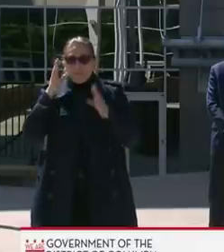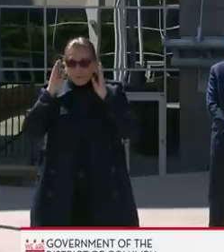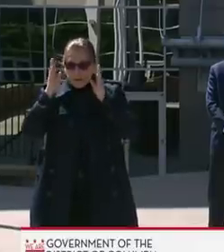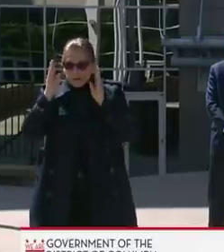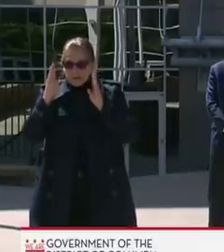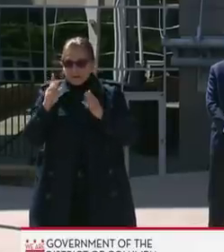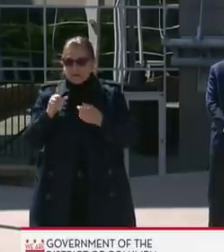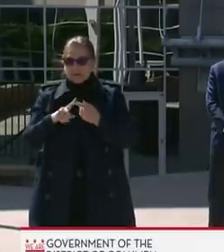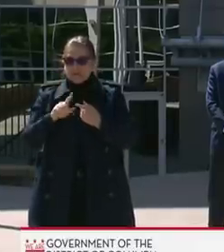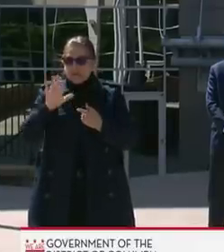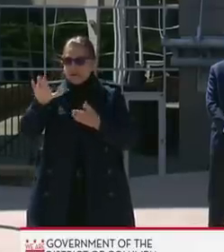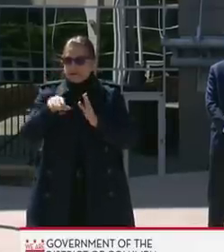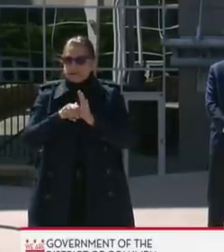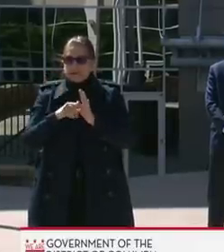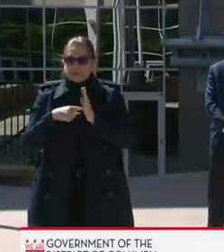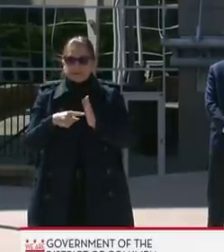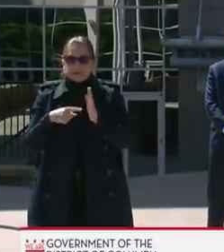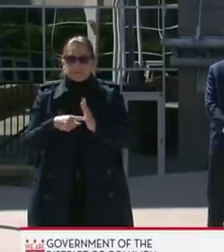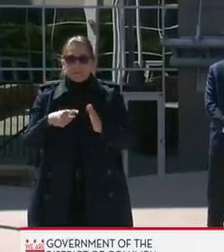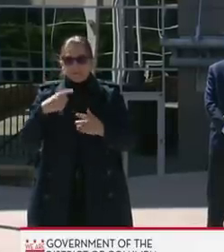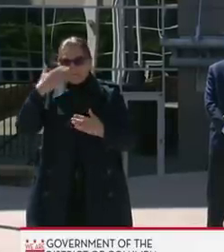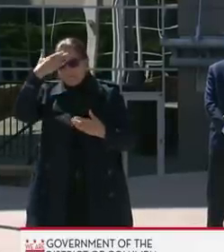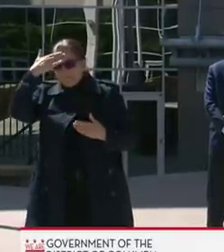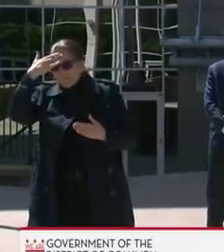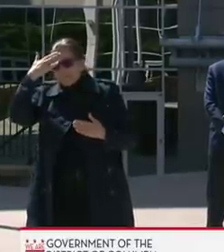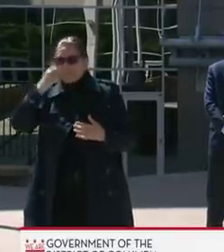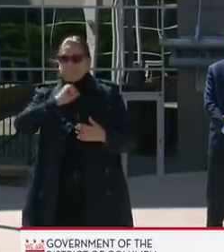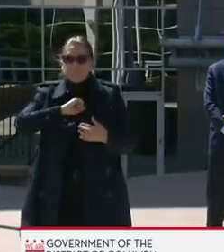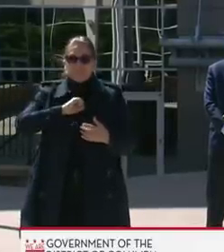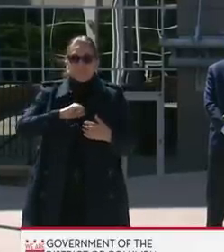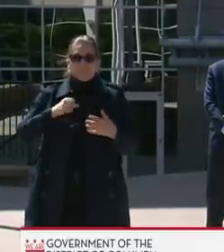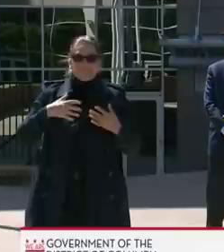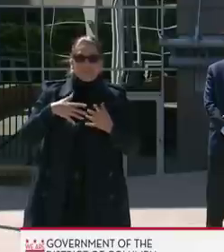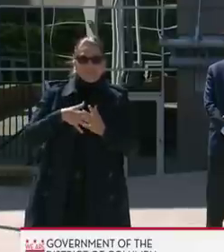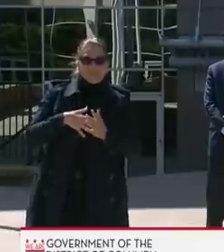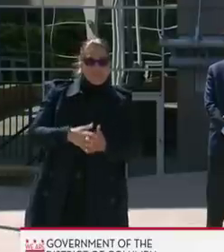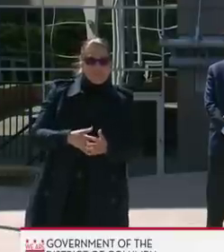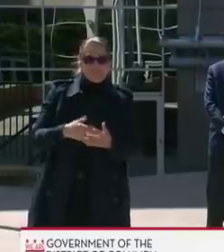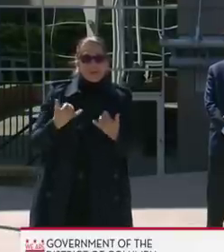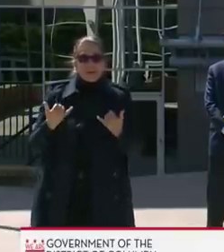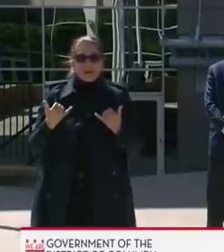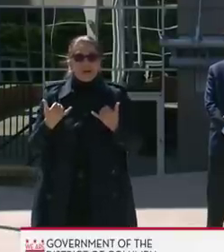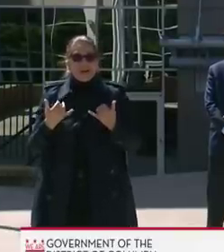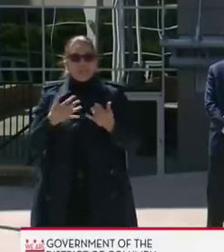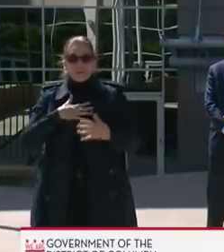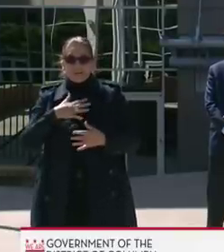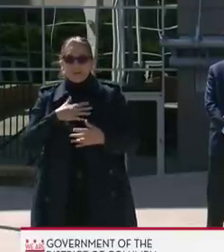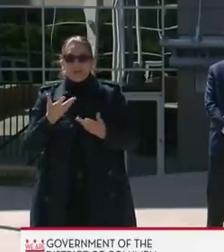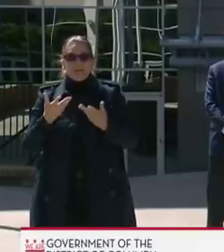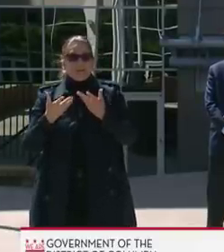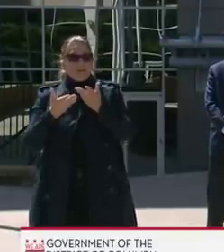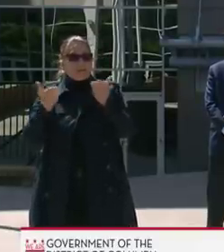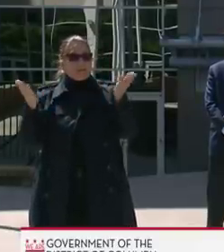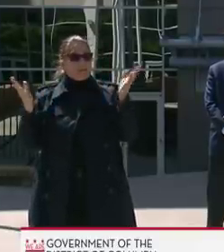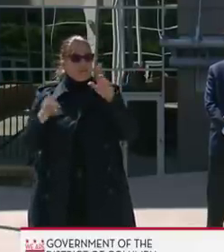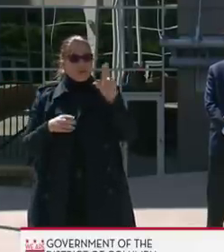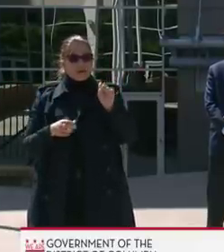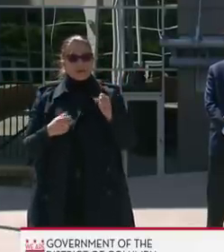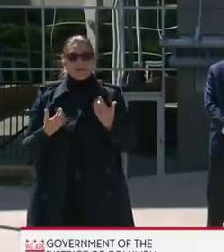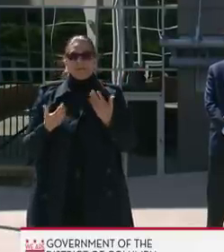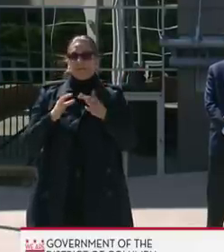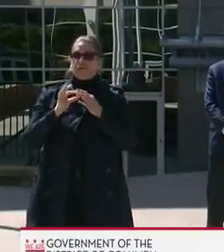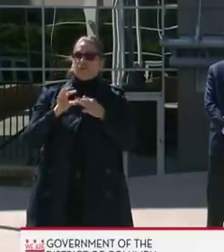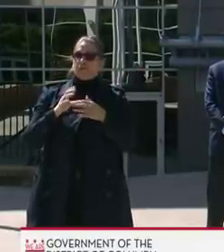think what we've seen across the country with the limited race data that we have is that African Americans